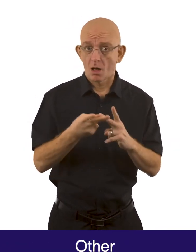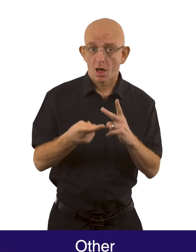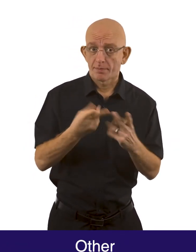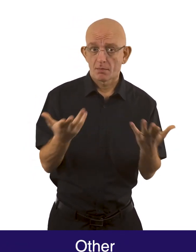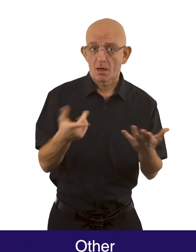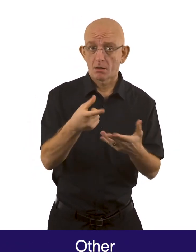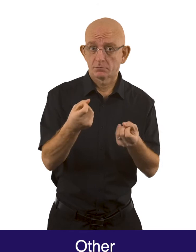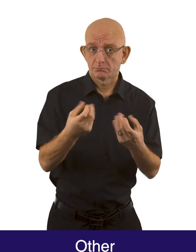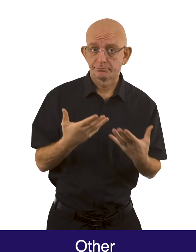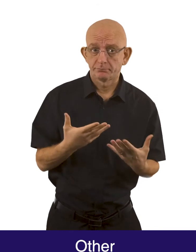Other.